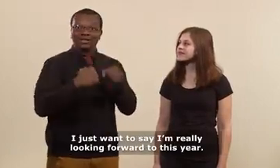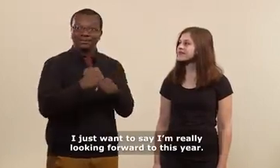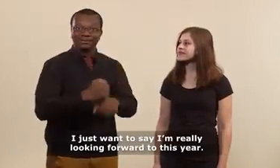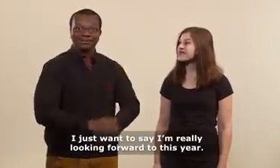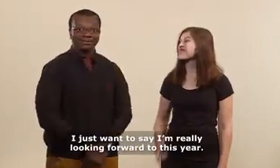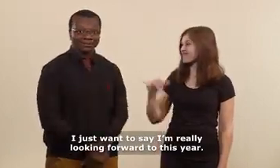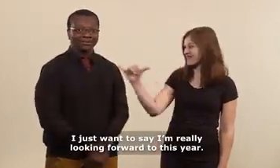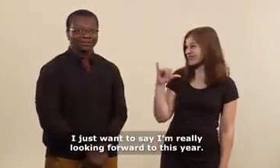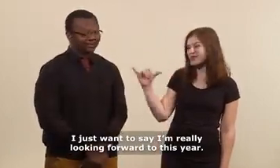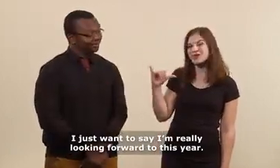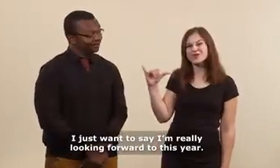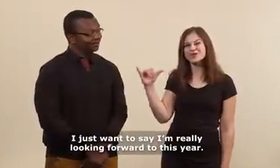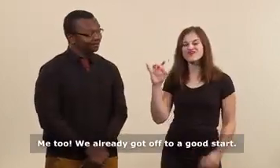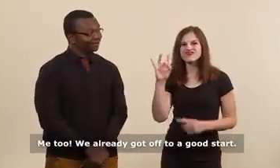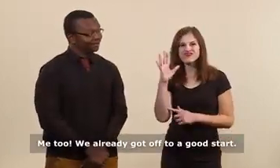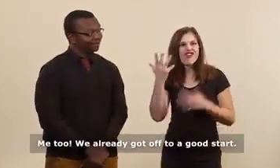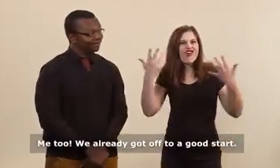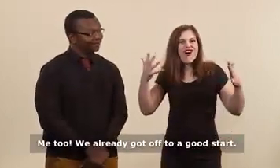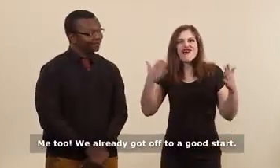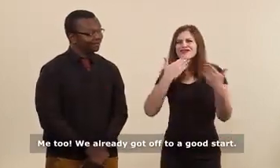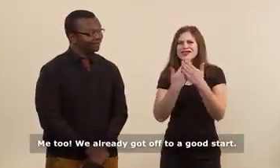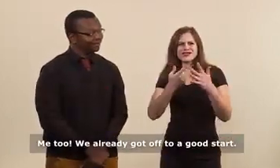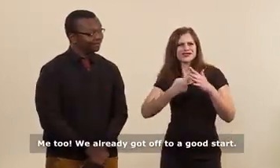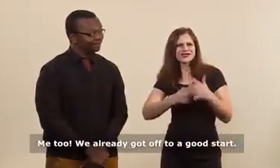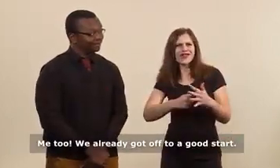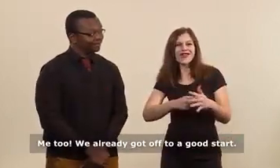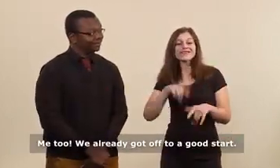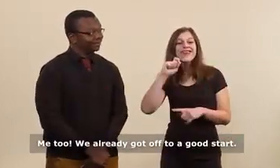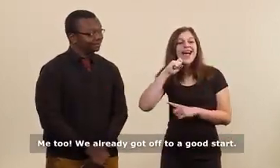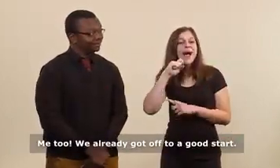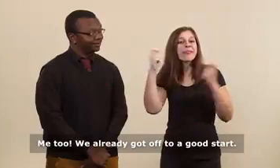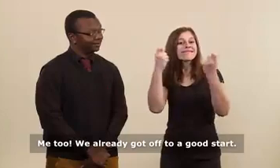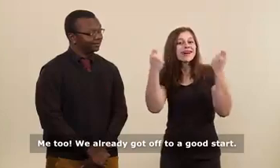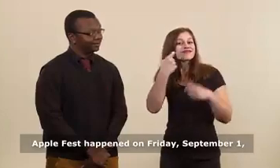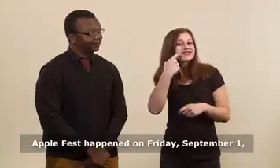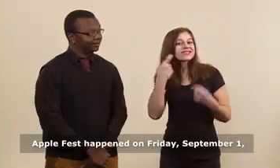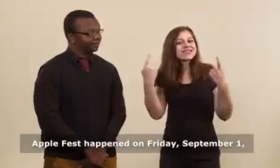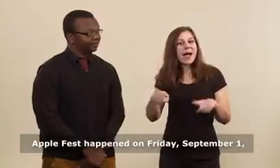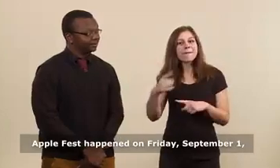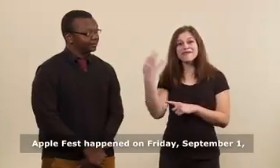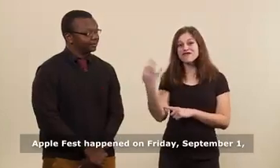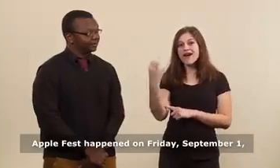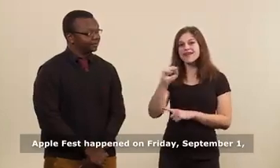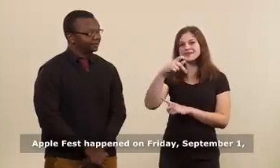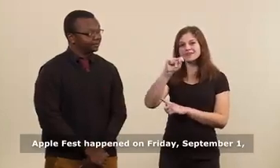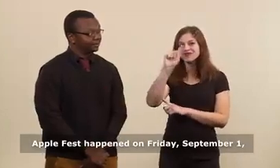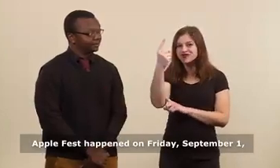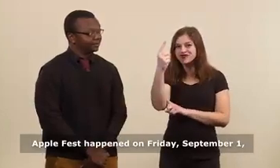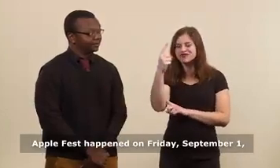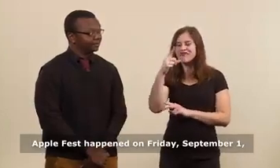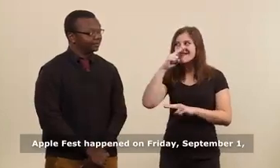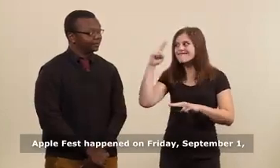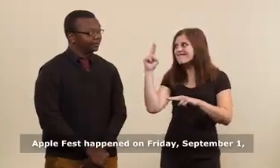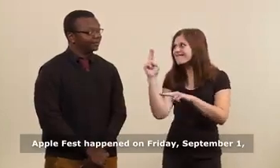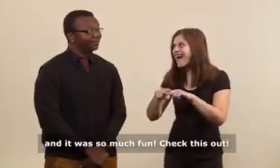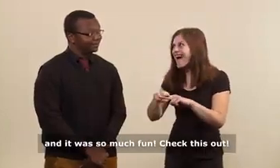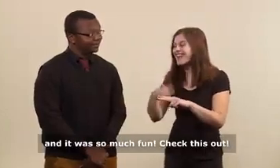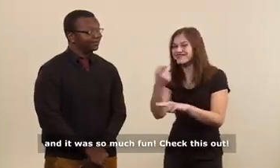really looking forward to this year. Me too. We already got off to a good start. Applefest happened on Friday, September 1st, and it was so